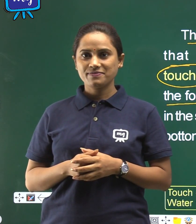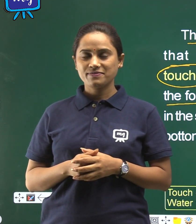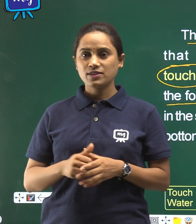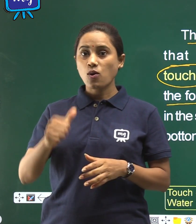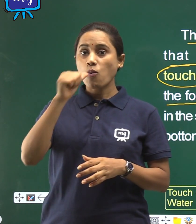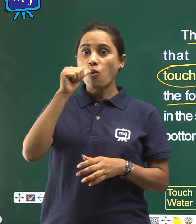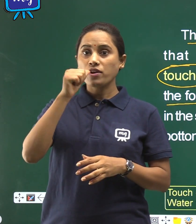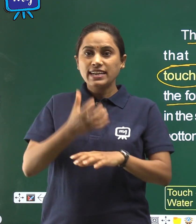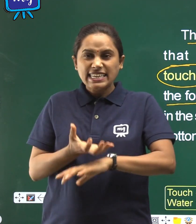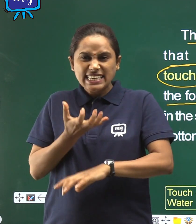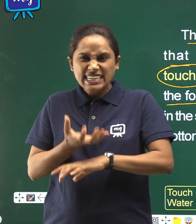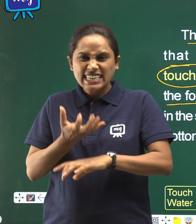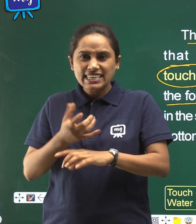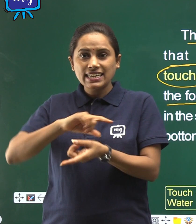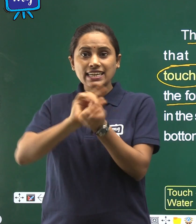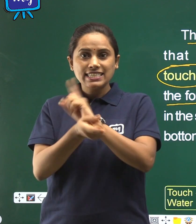water vapor.